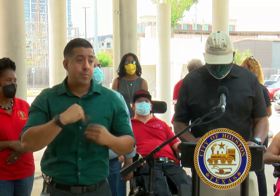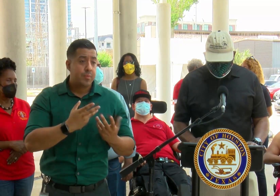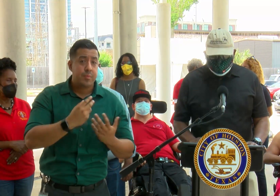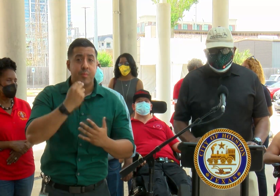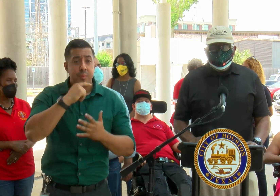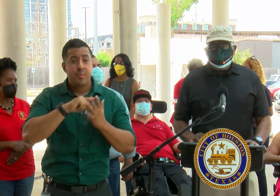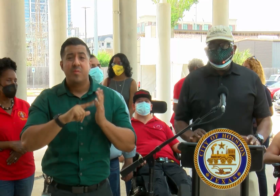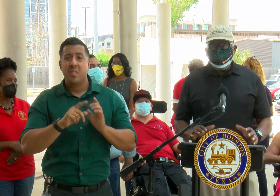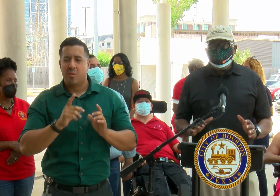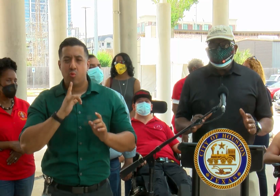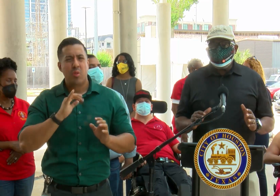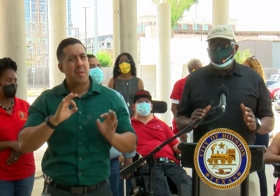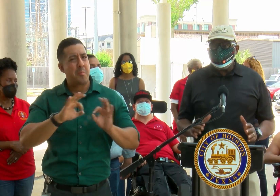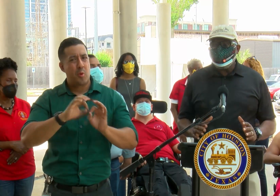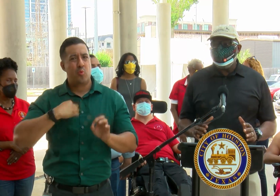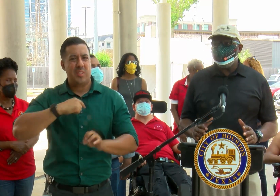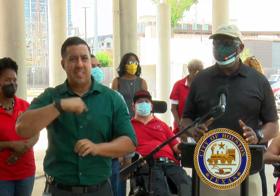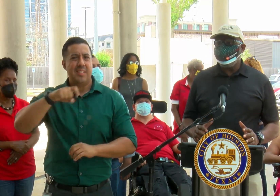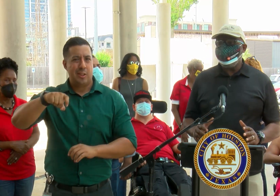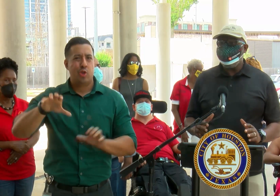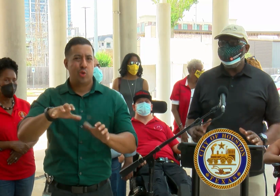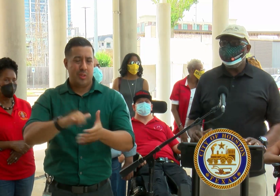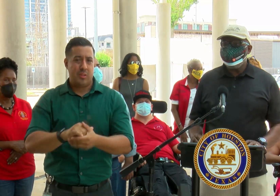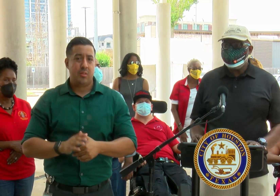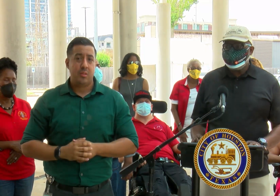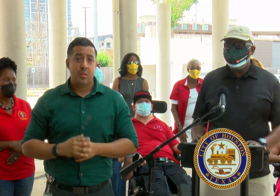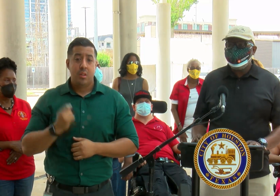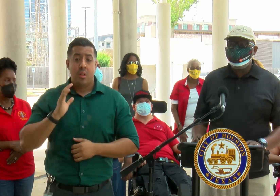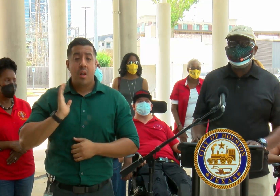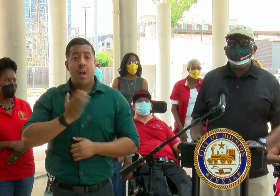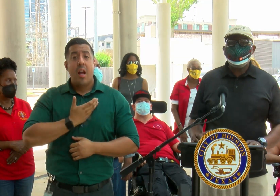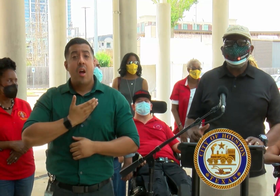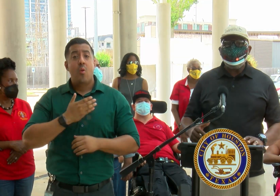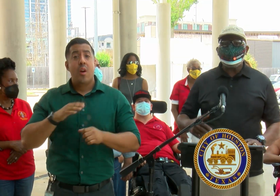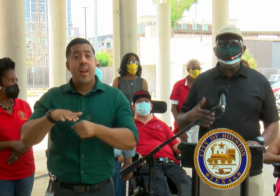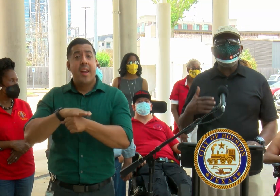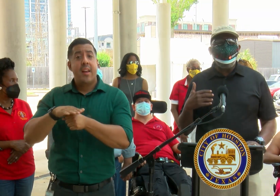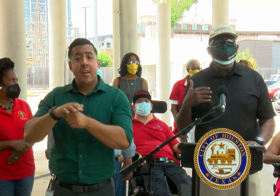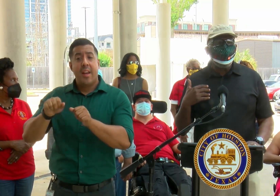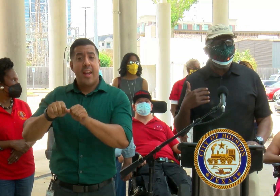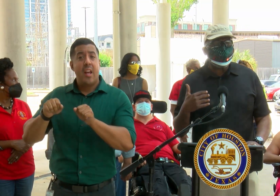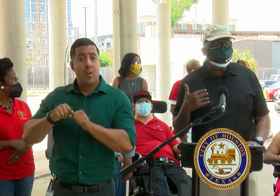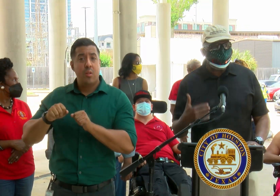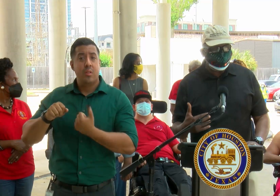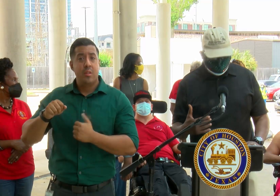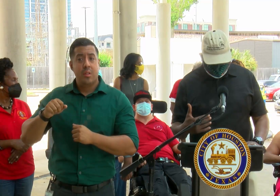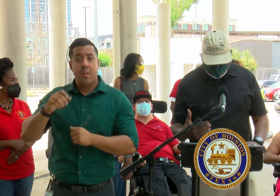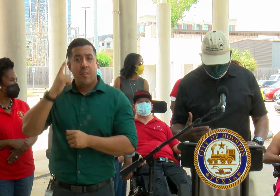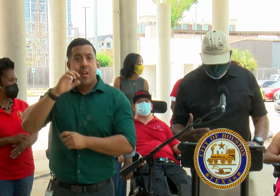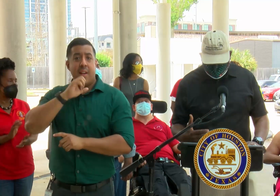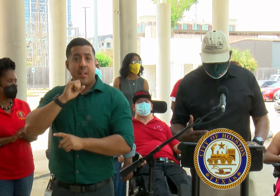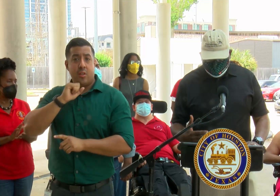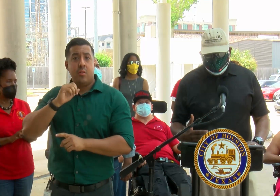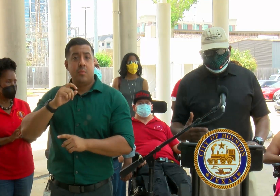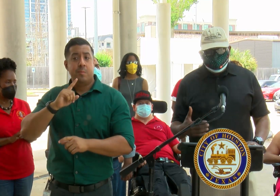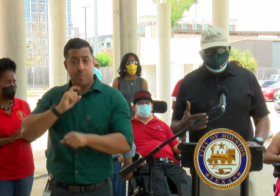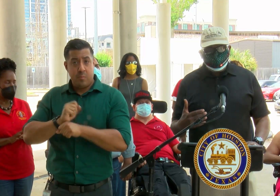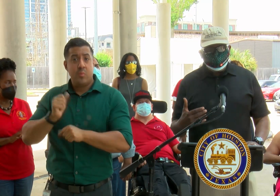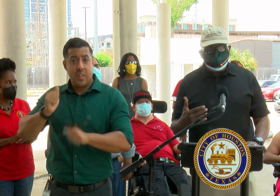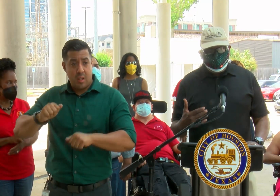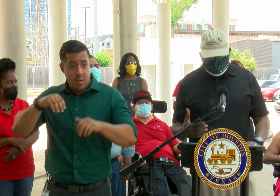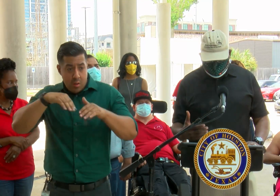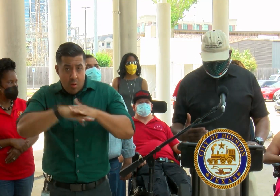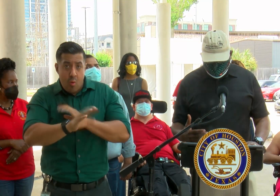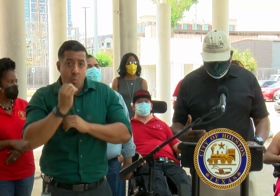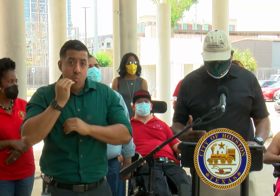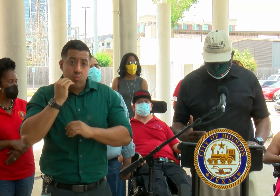important. I want to also let you know that our Area Agency on Aging provides in-home vaccinations to folks. And in order